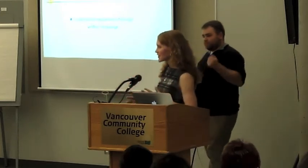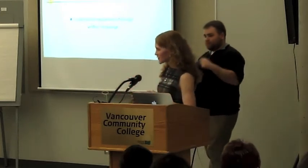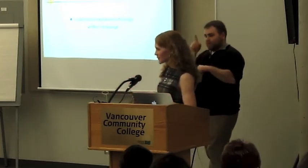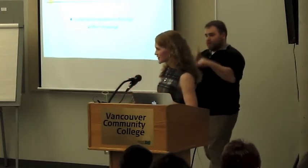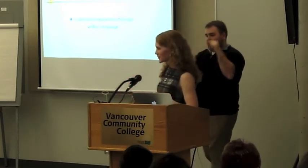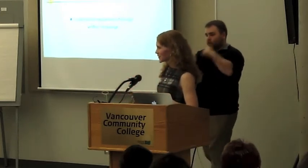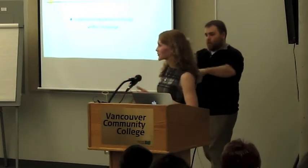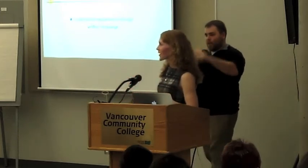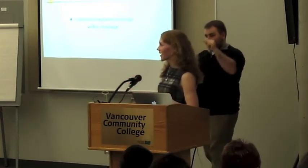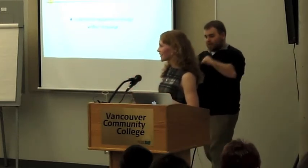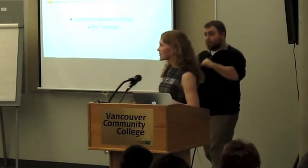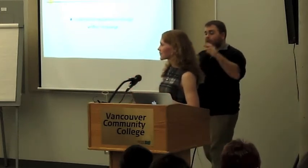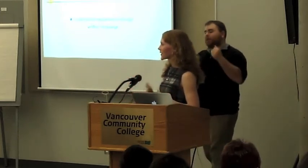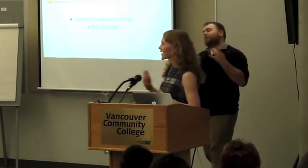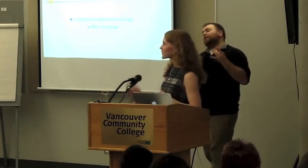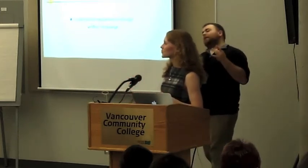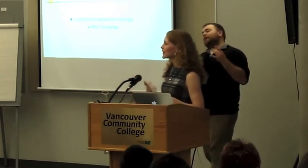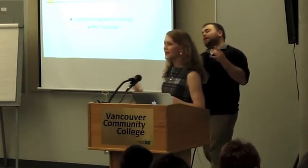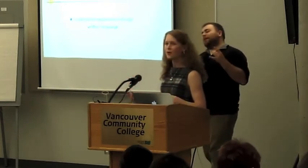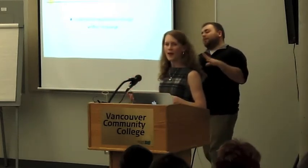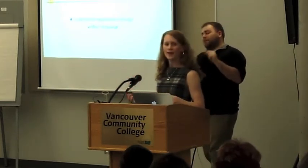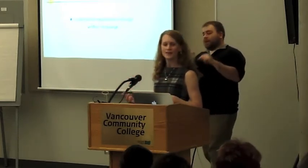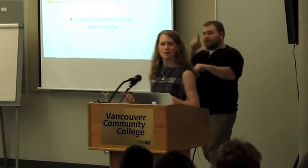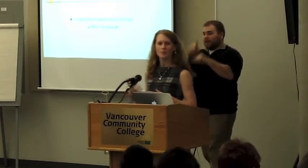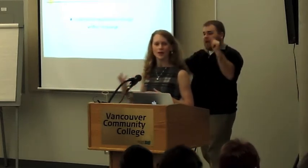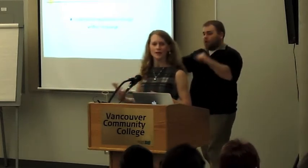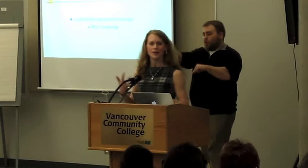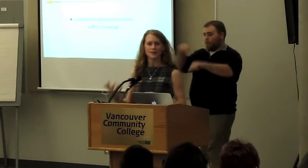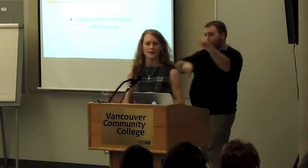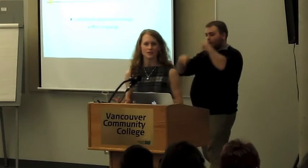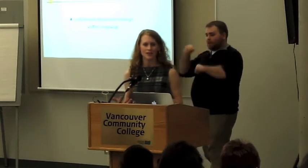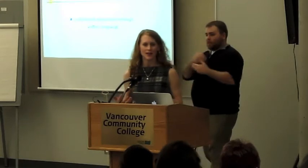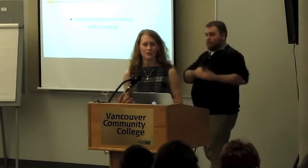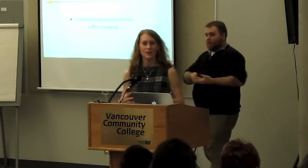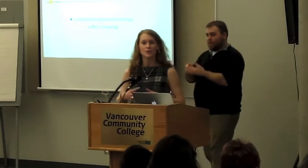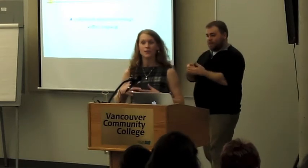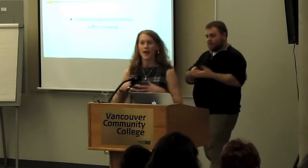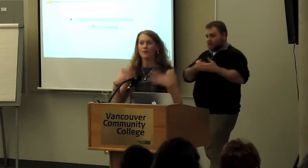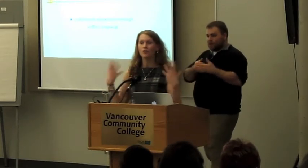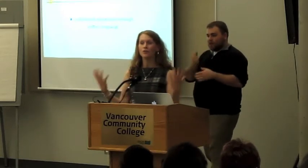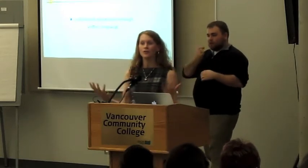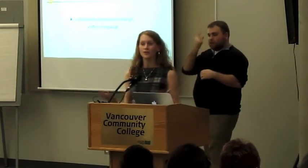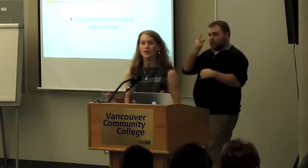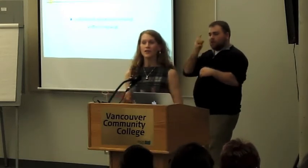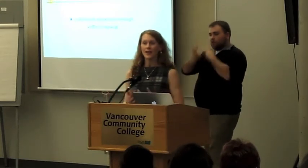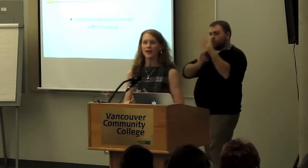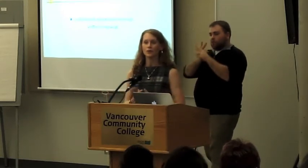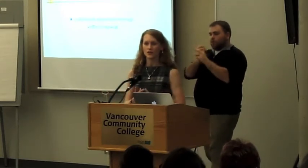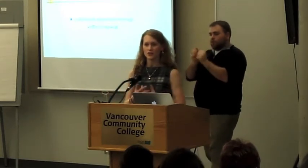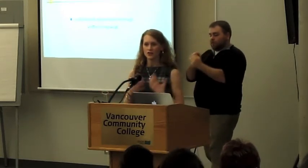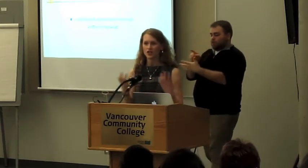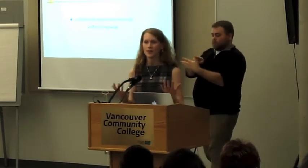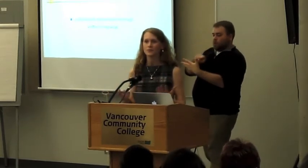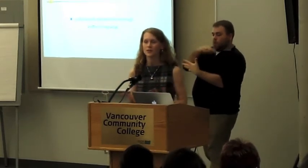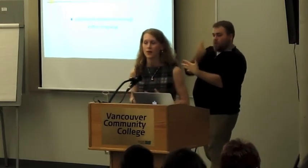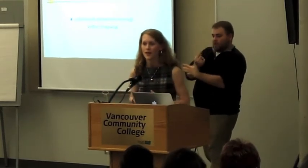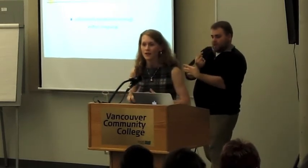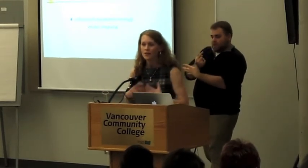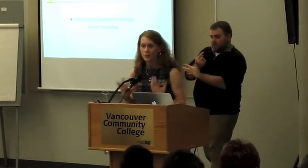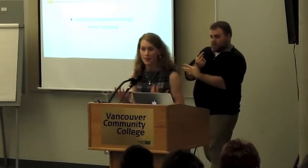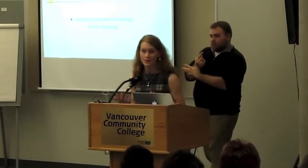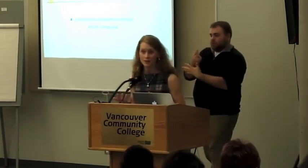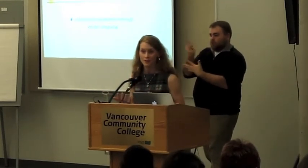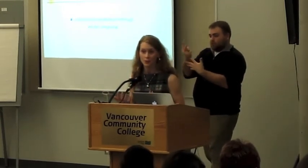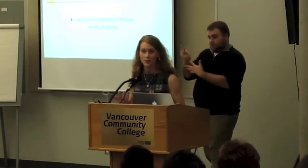much meditation we do, we try, but we can't completely go back to the body-based understanding because we have oral language that shapes the